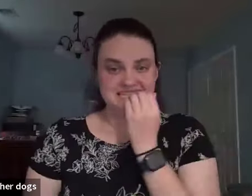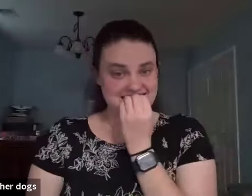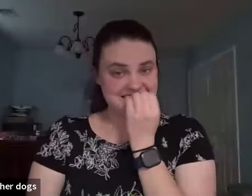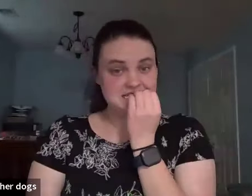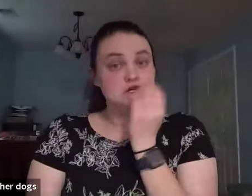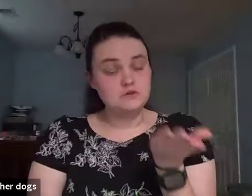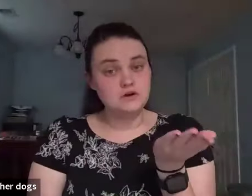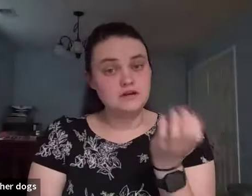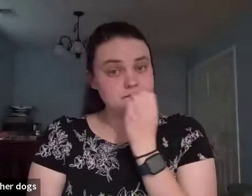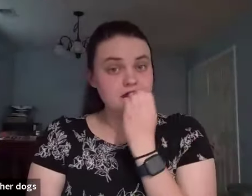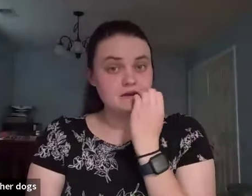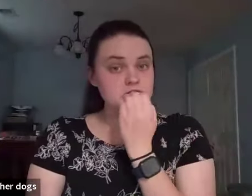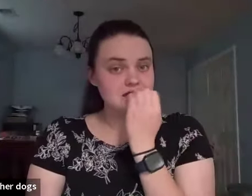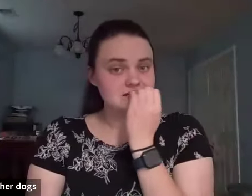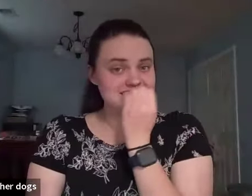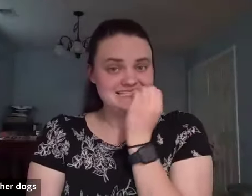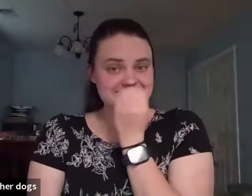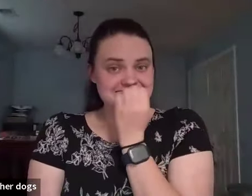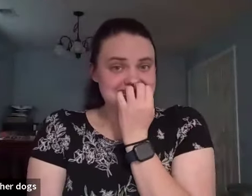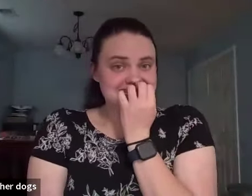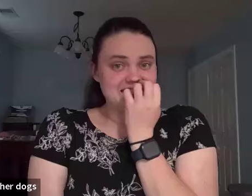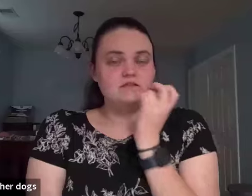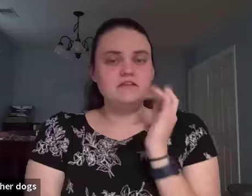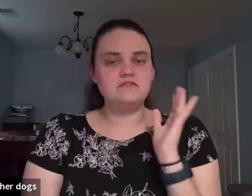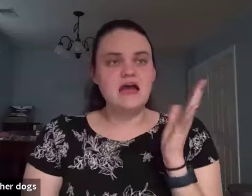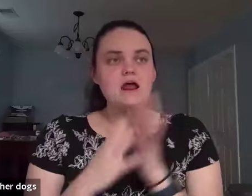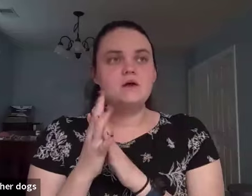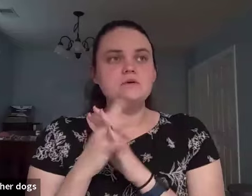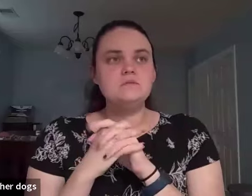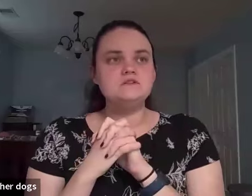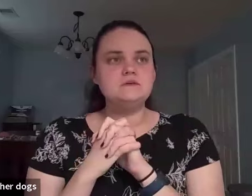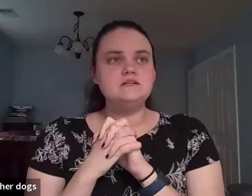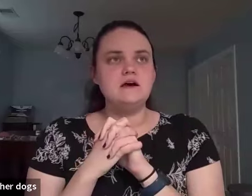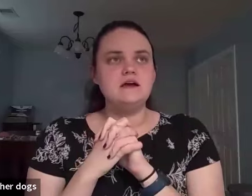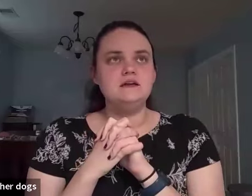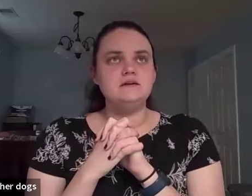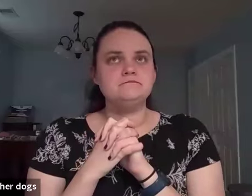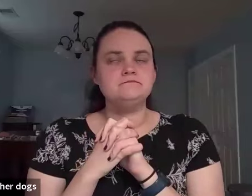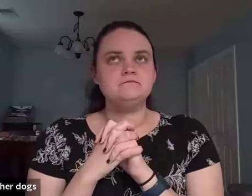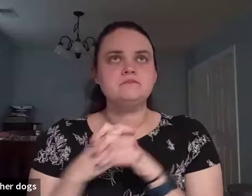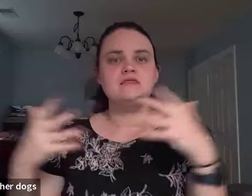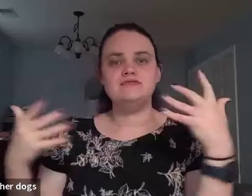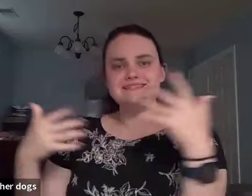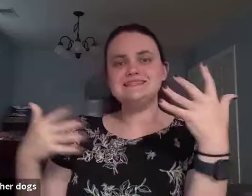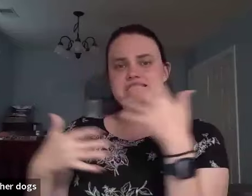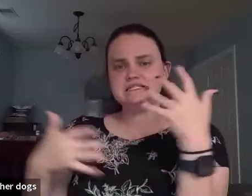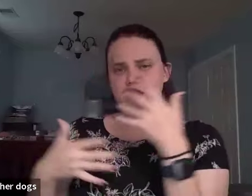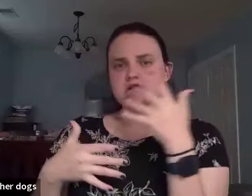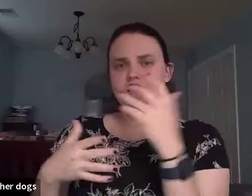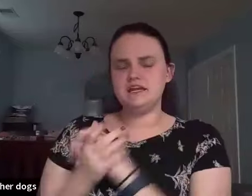Like this. You could, yeah, you can do like that. I would almost be like, this is like scary, like